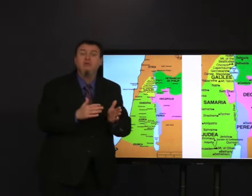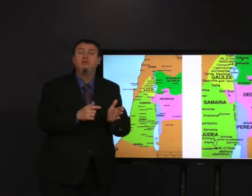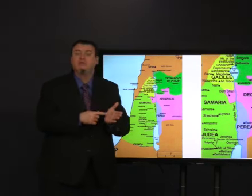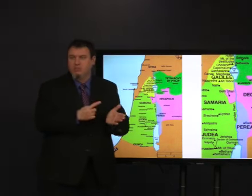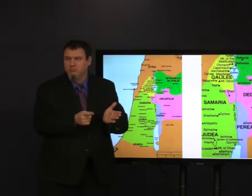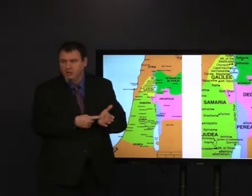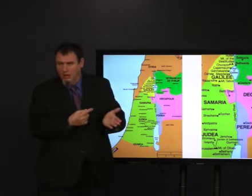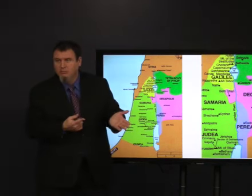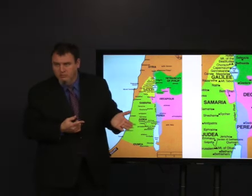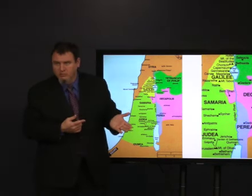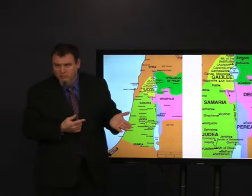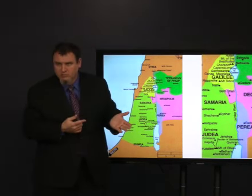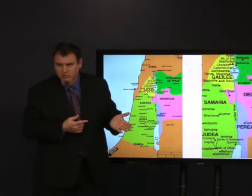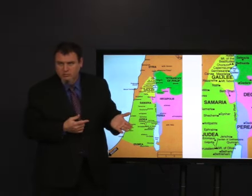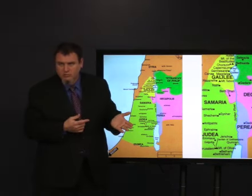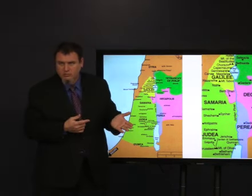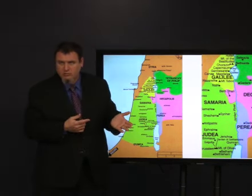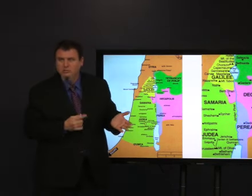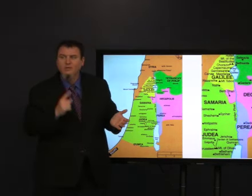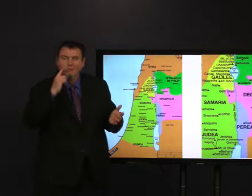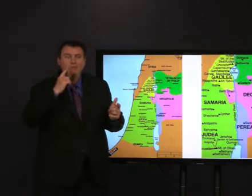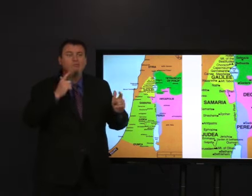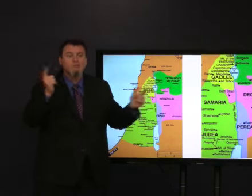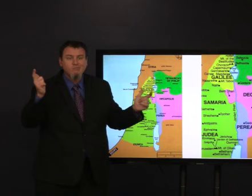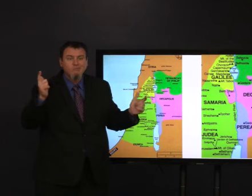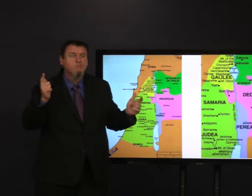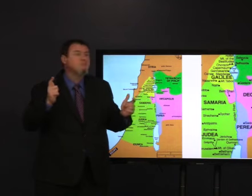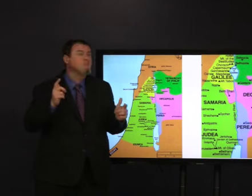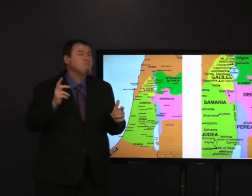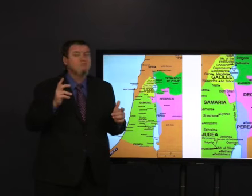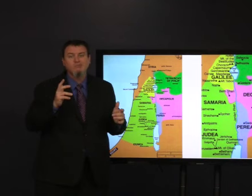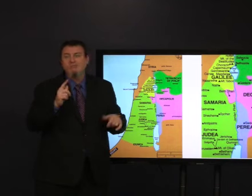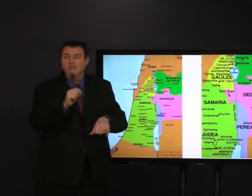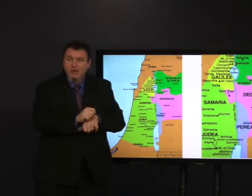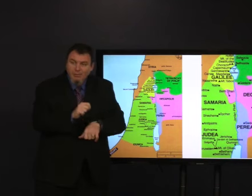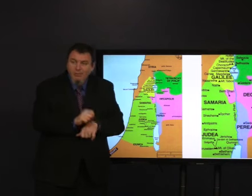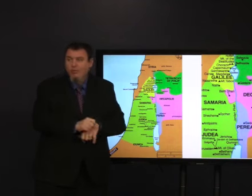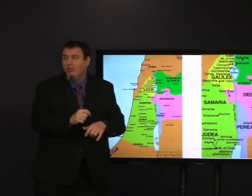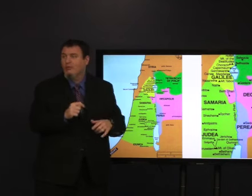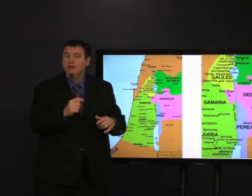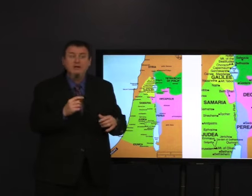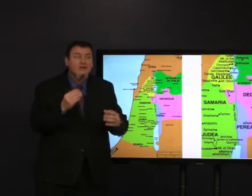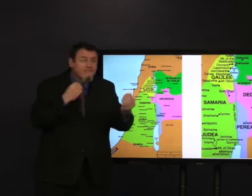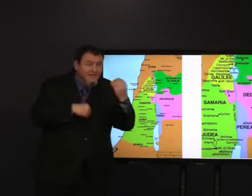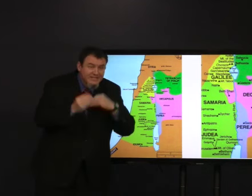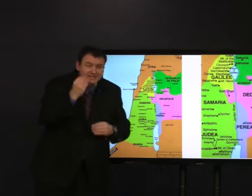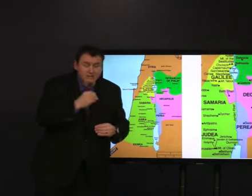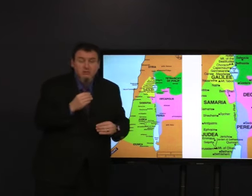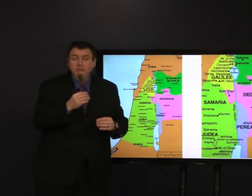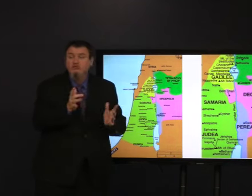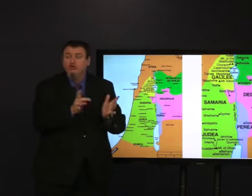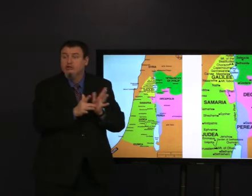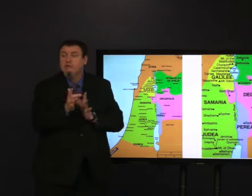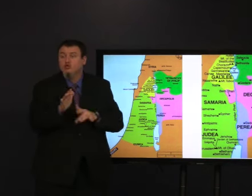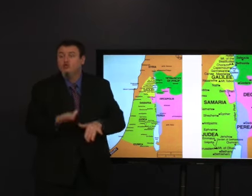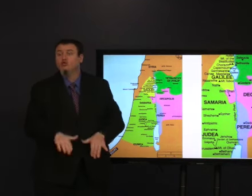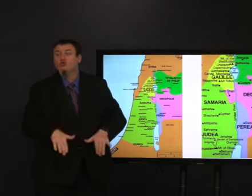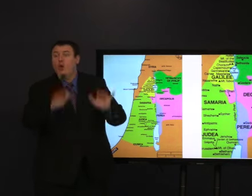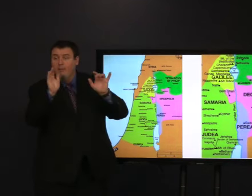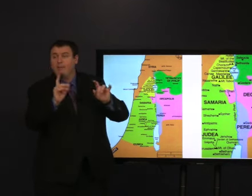And then Jerusalem, he occasionally went to Jerusalem, where the temple was, where they